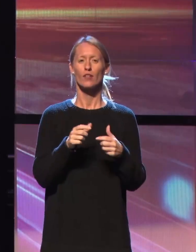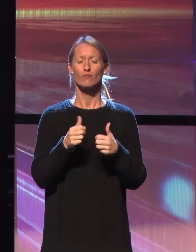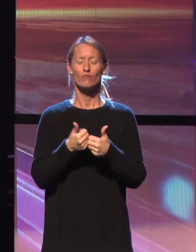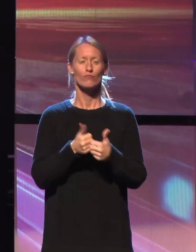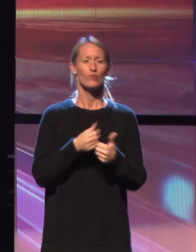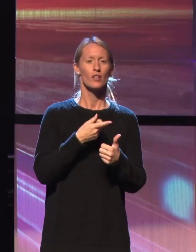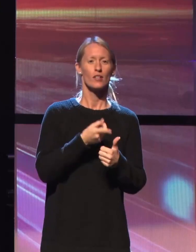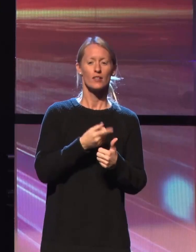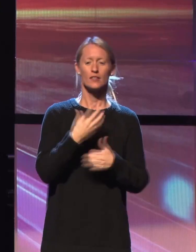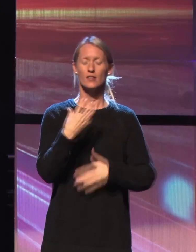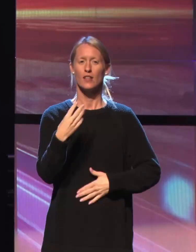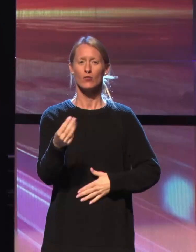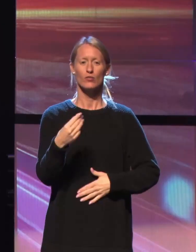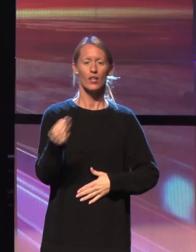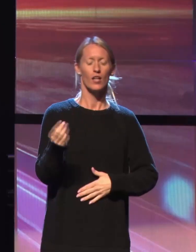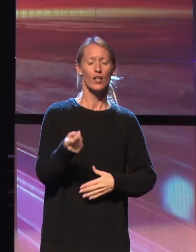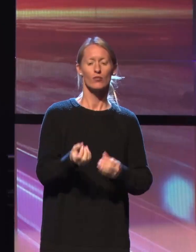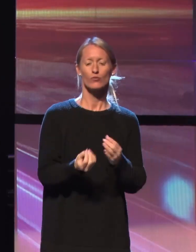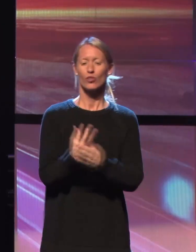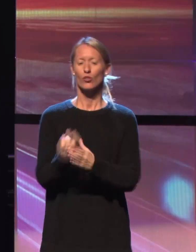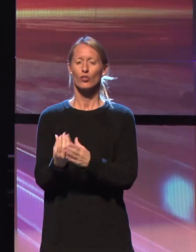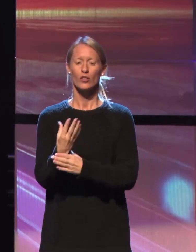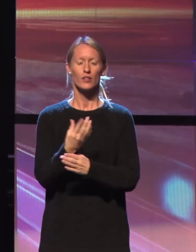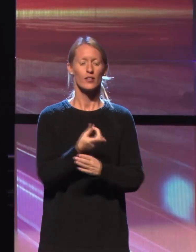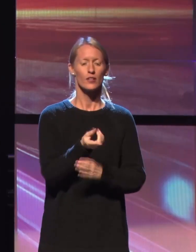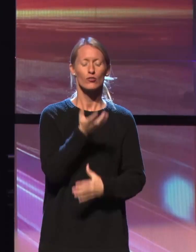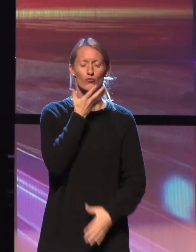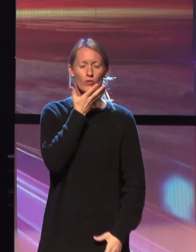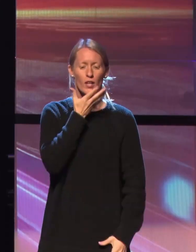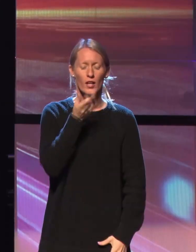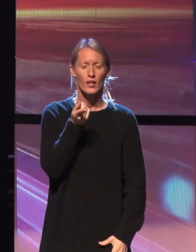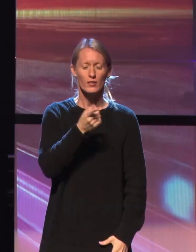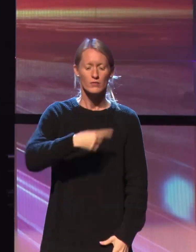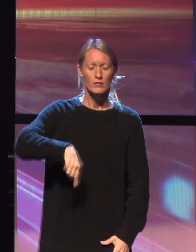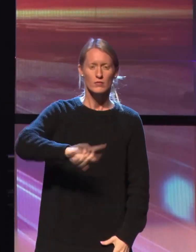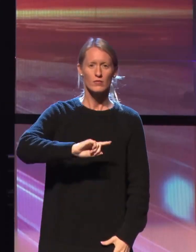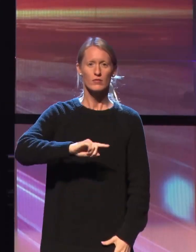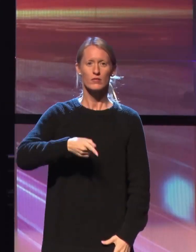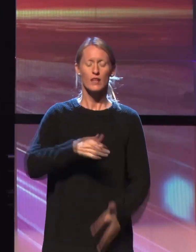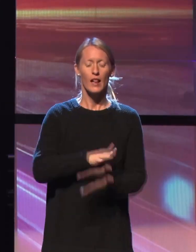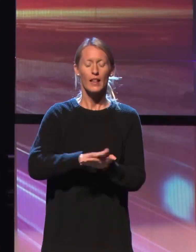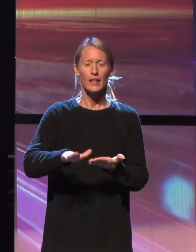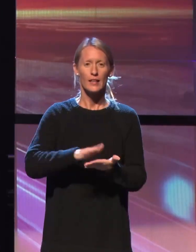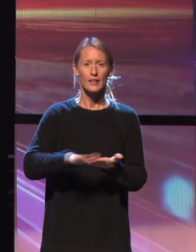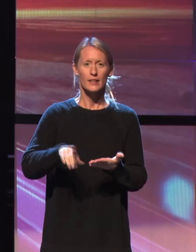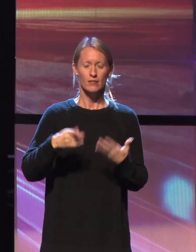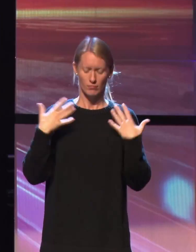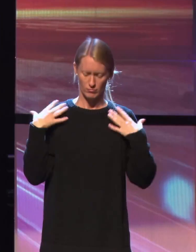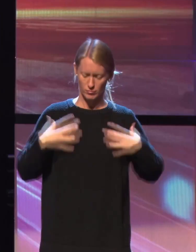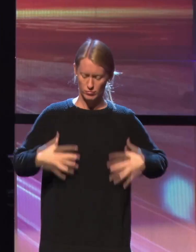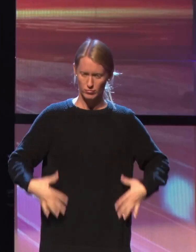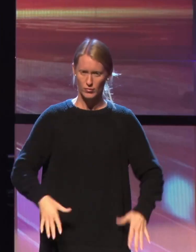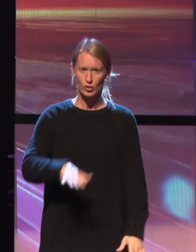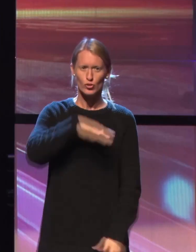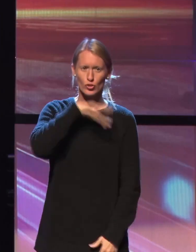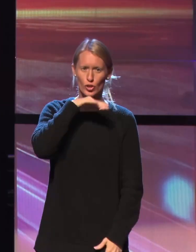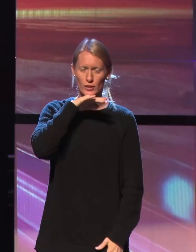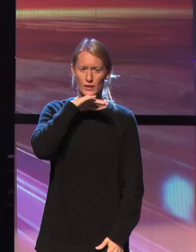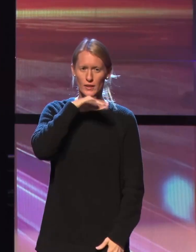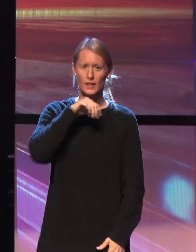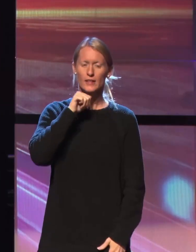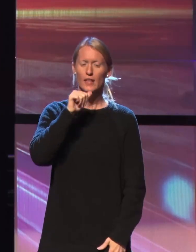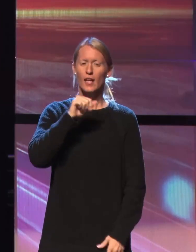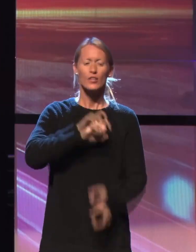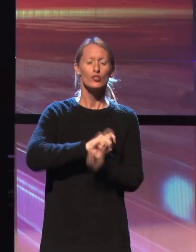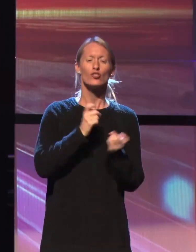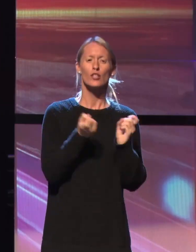gardening, a lawn, you got grass all over you, right? What do you have to do? You just gotta get that off of you. It doesn't change you. You're not like a different person. It's just you get it